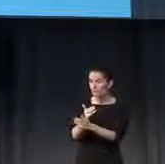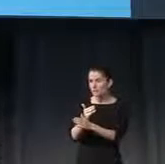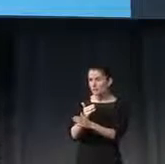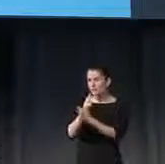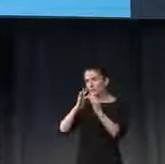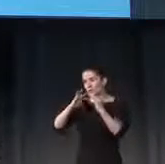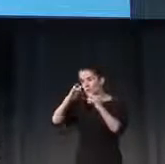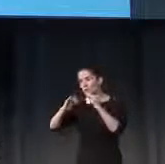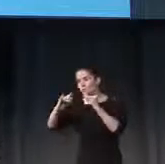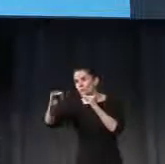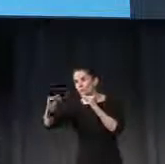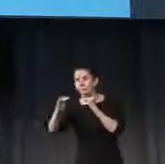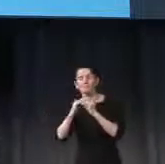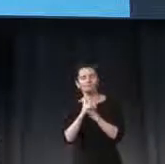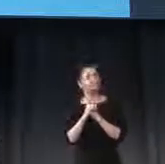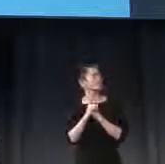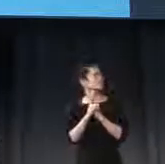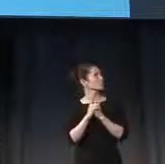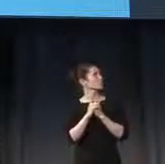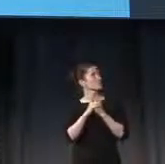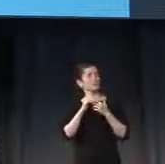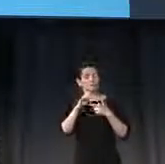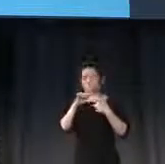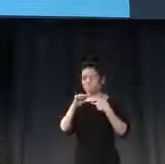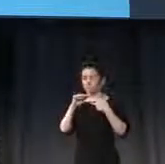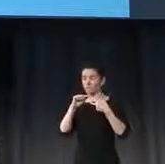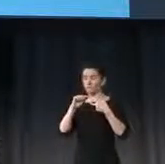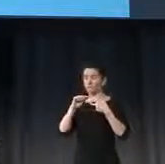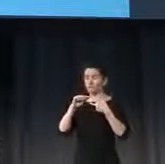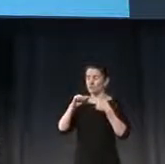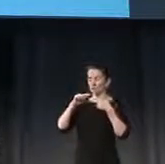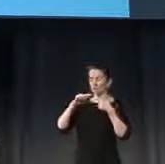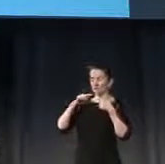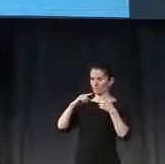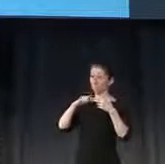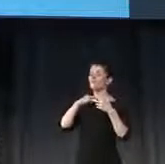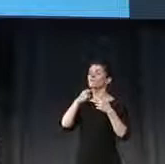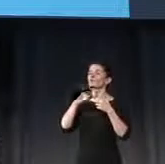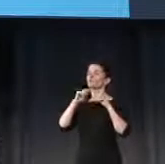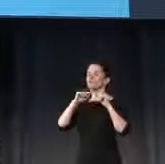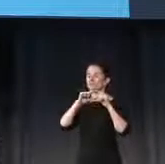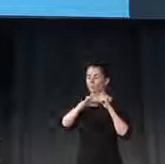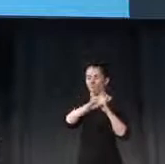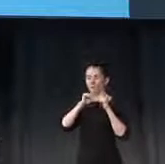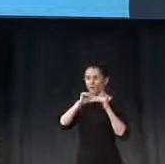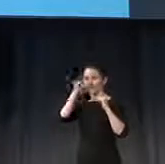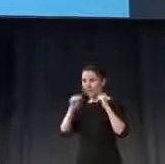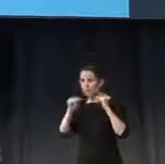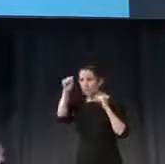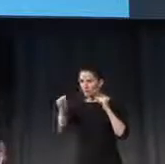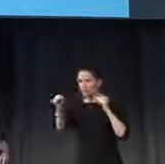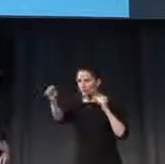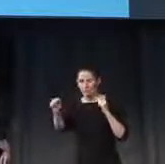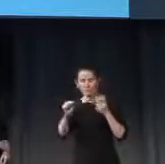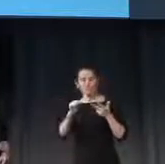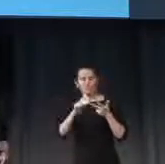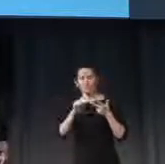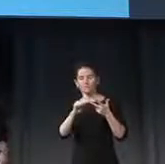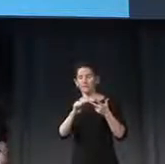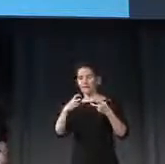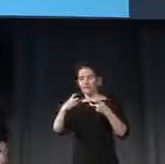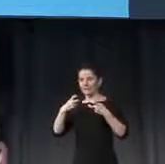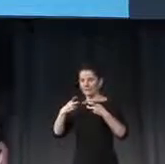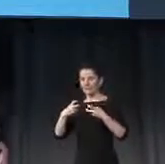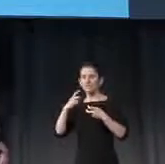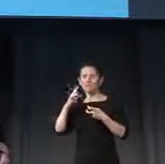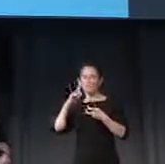variation of the quality of one's voice with respect to tone, pitch, and intensity. Physics and engineering, the